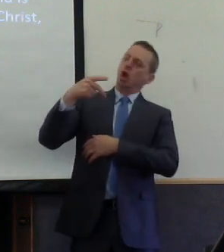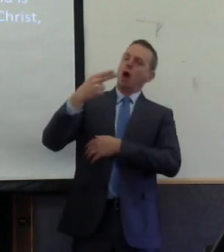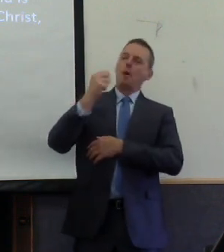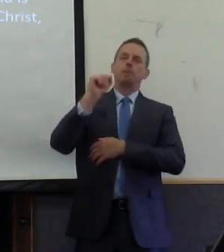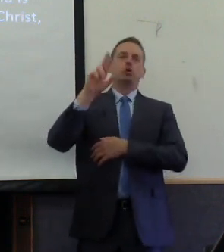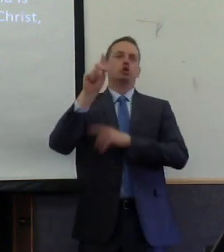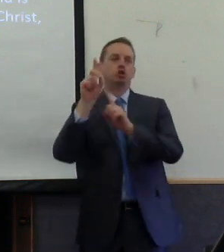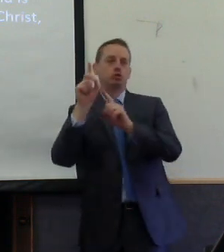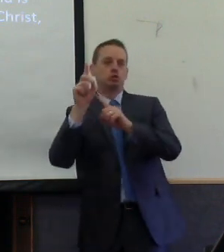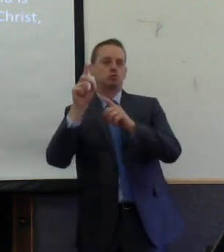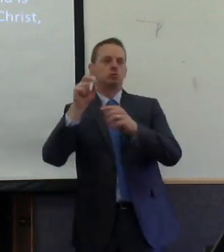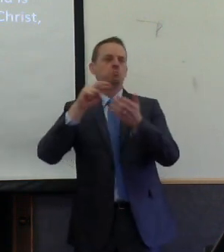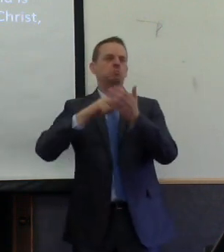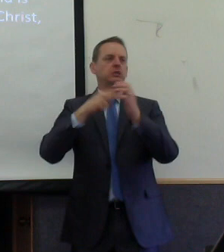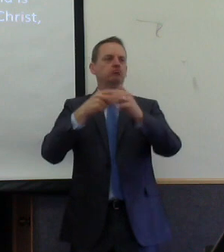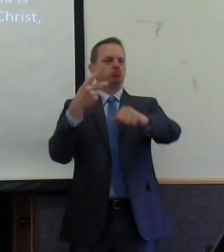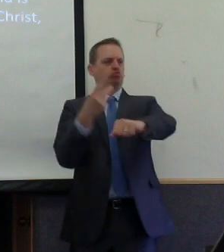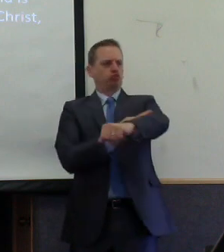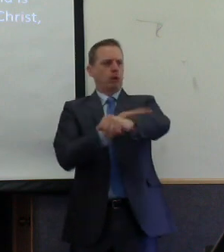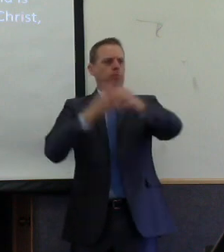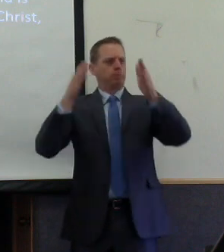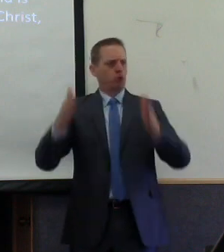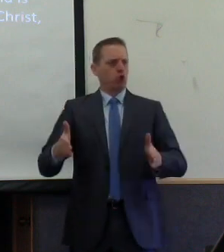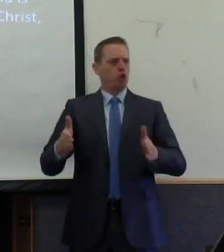And just like Jesus is the